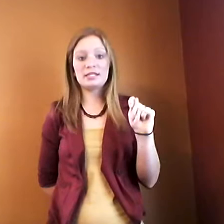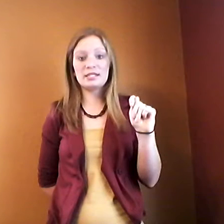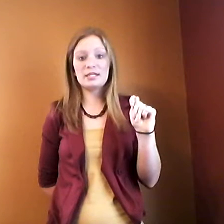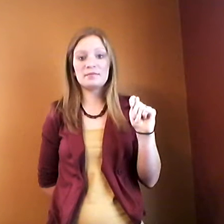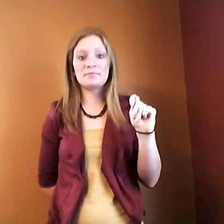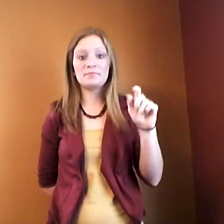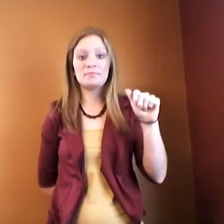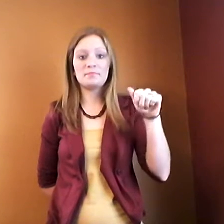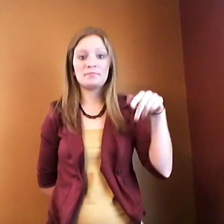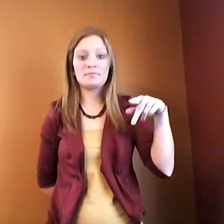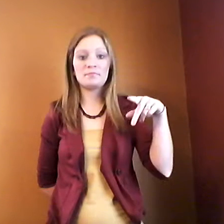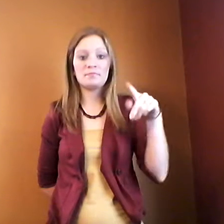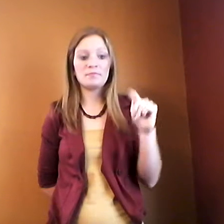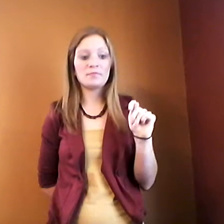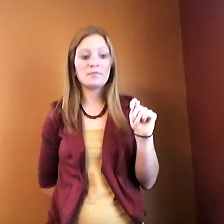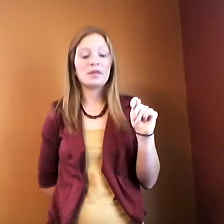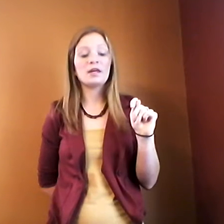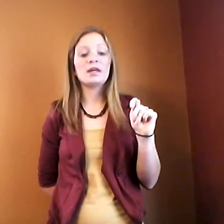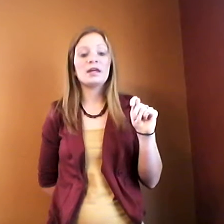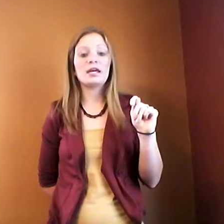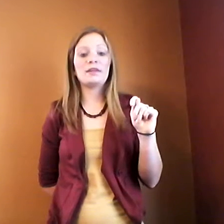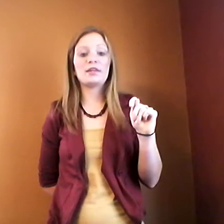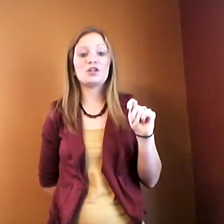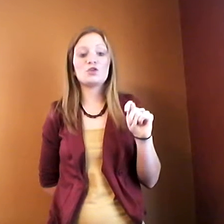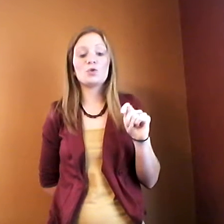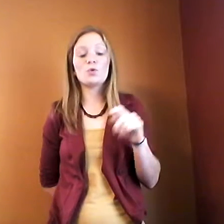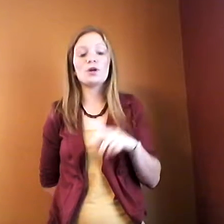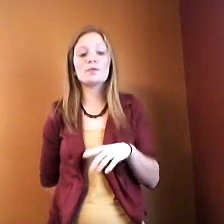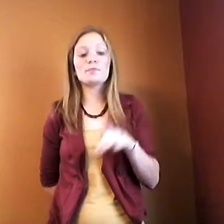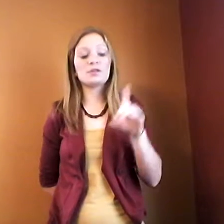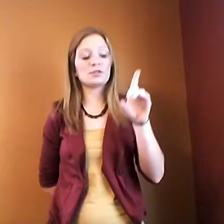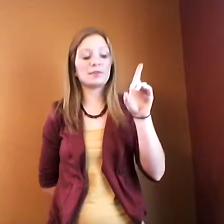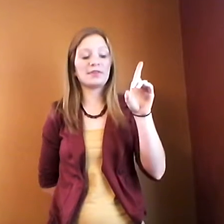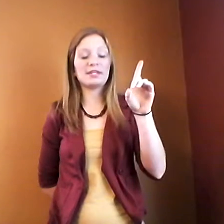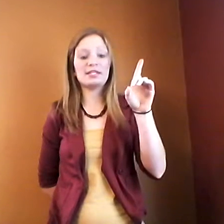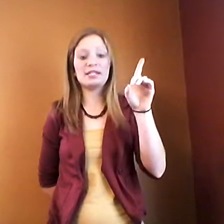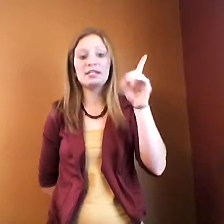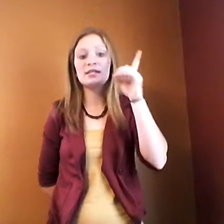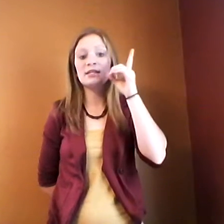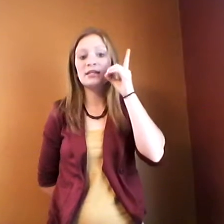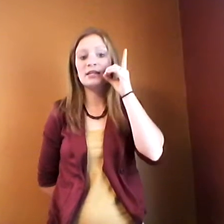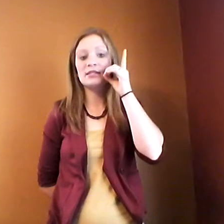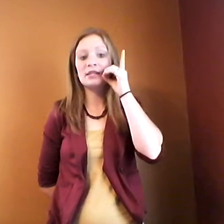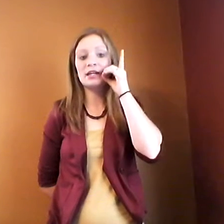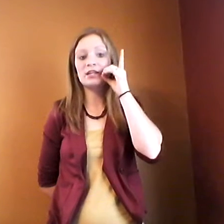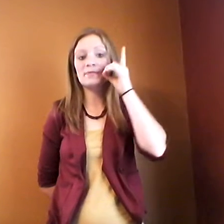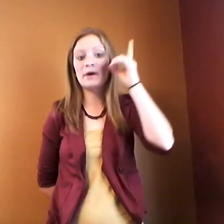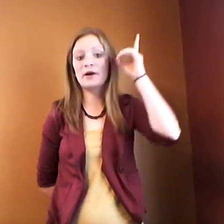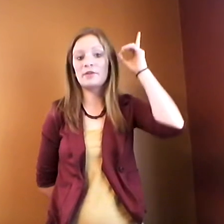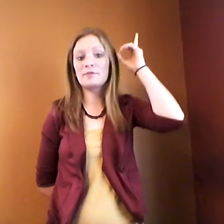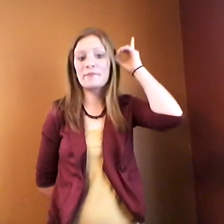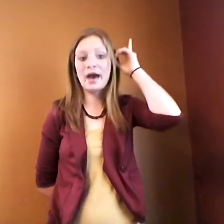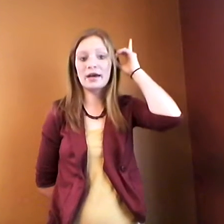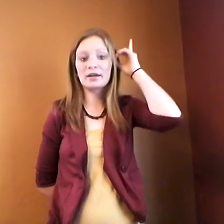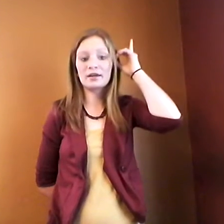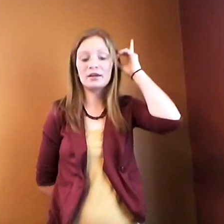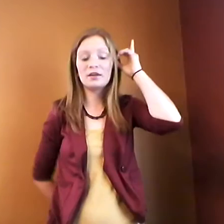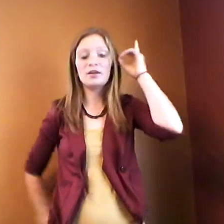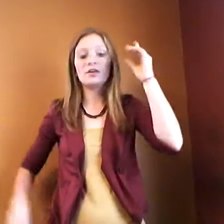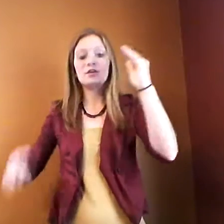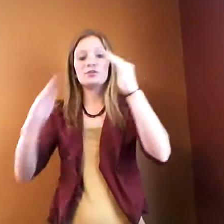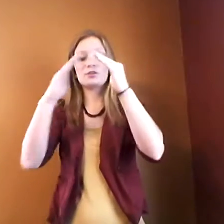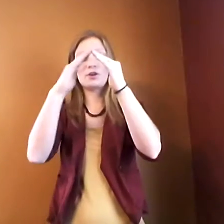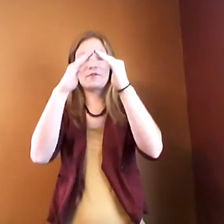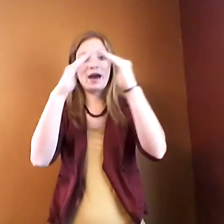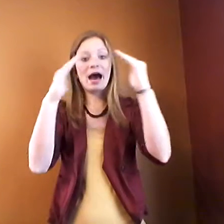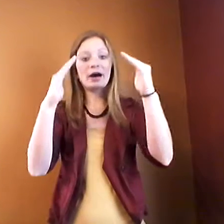APT. And then dorm is with the D, side of your mouth, back. So you have